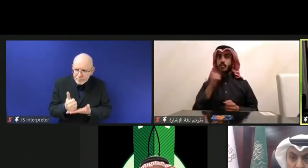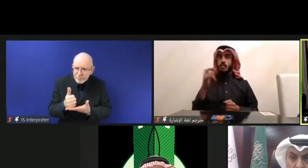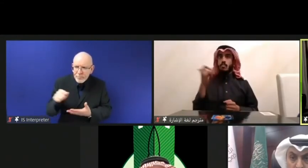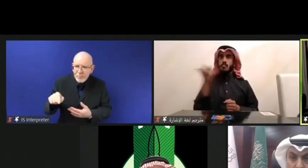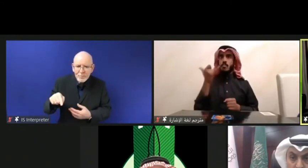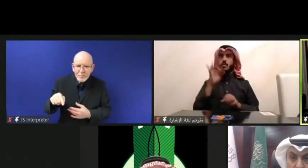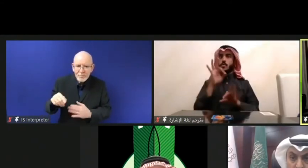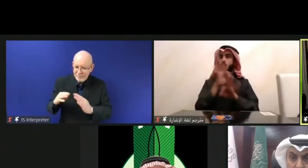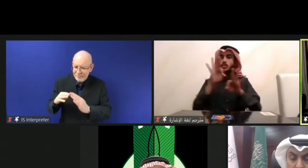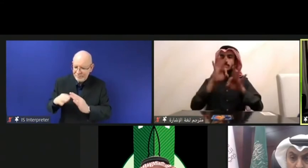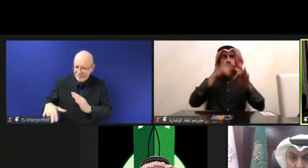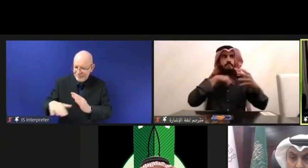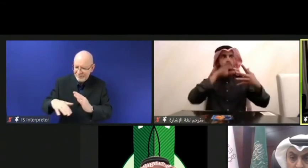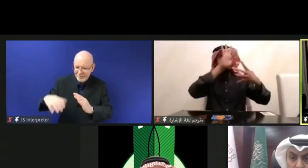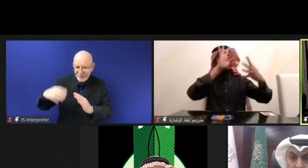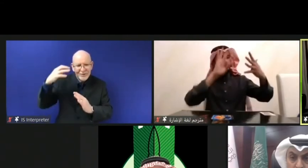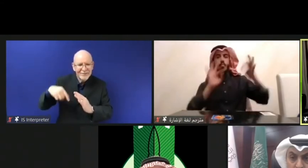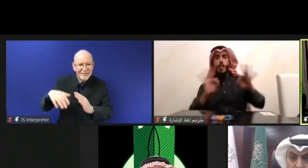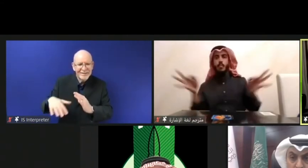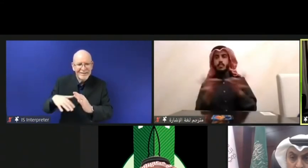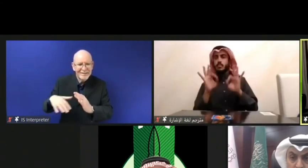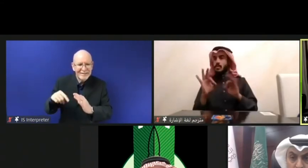also working very closely with